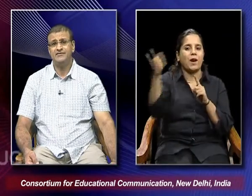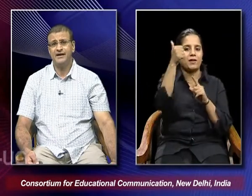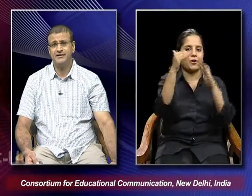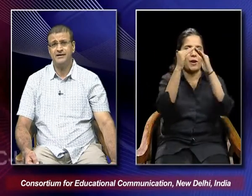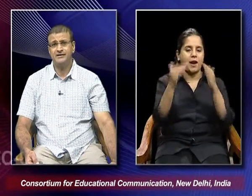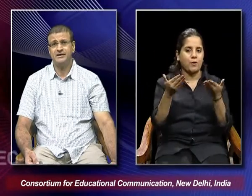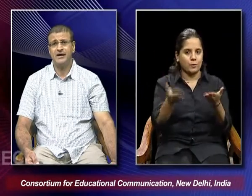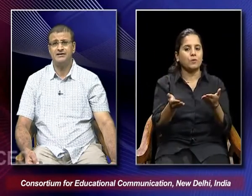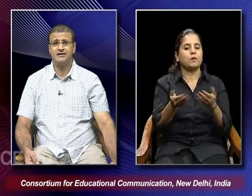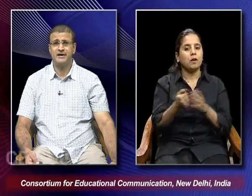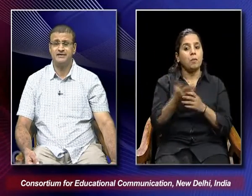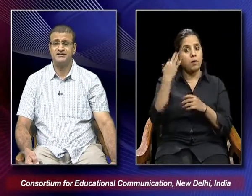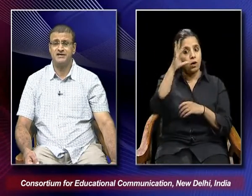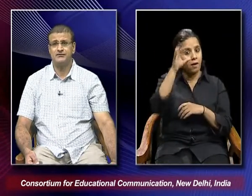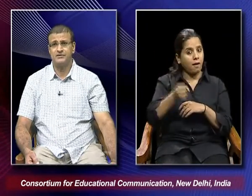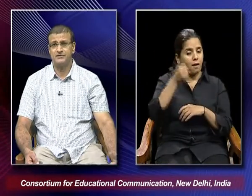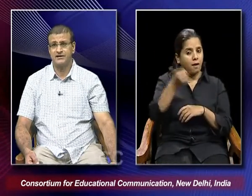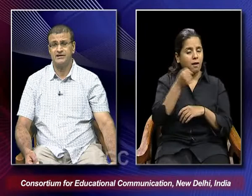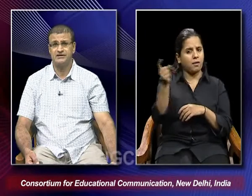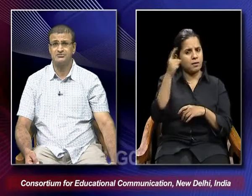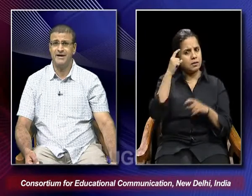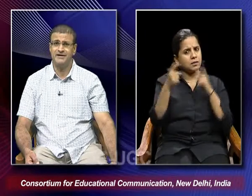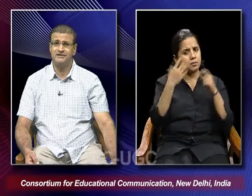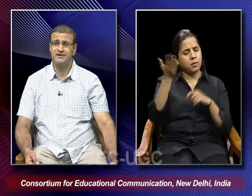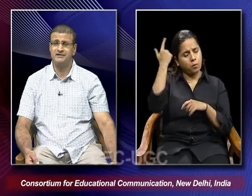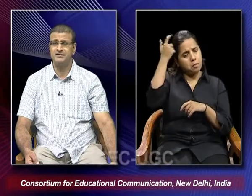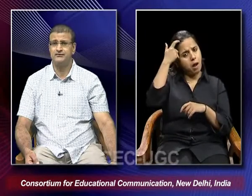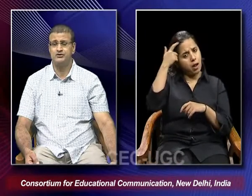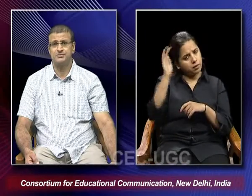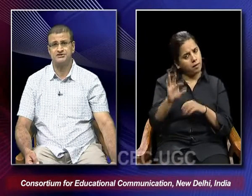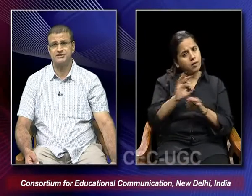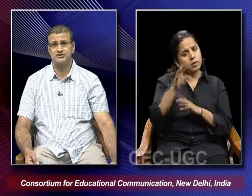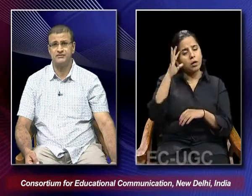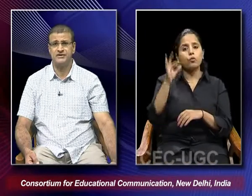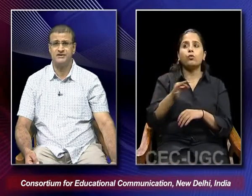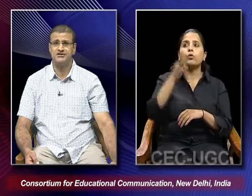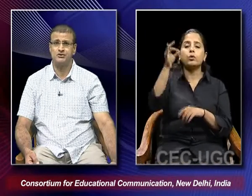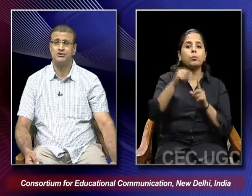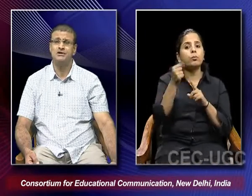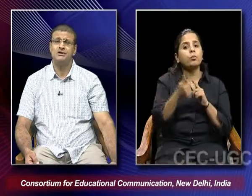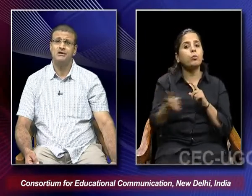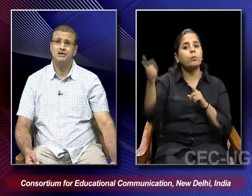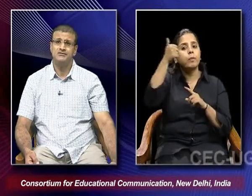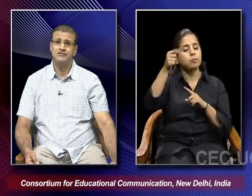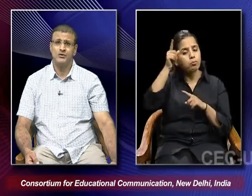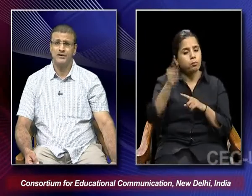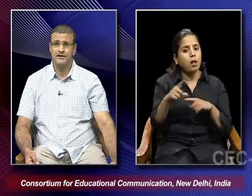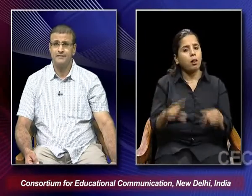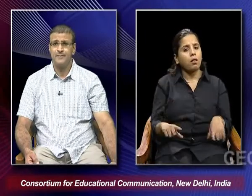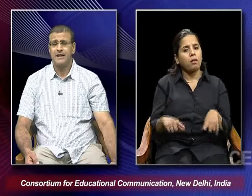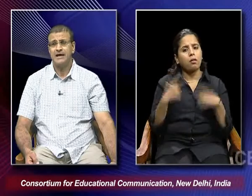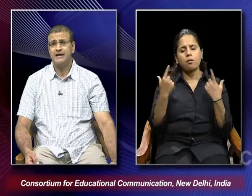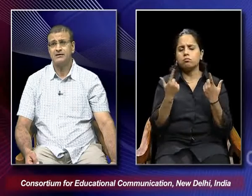we find that Gandhi had this kind of a thing in his mind that the future presidents of India, they should live